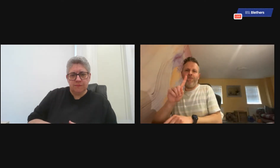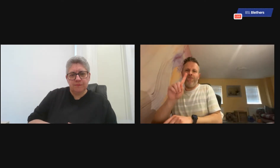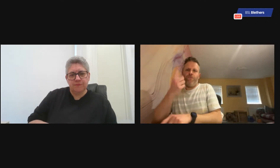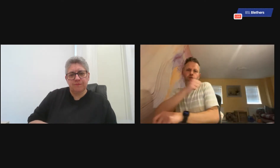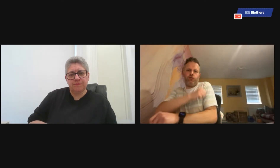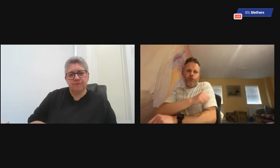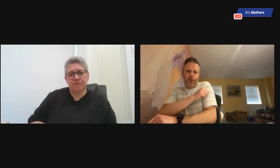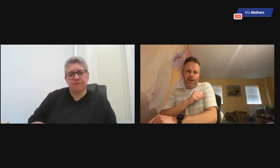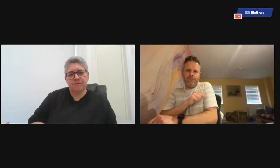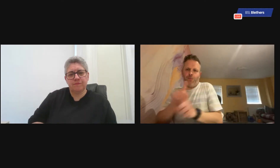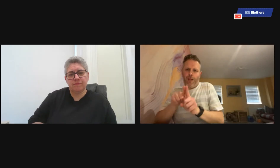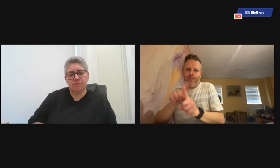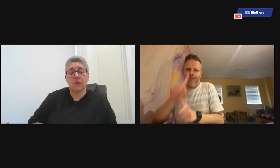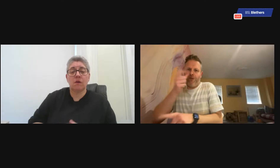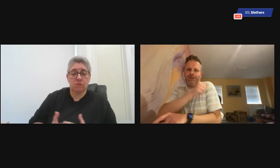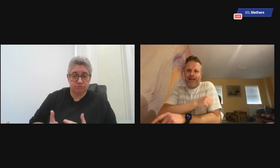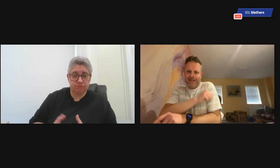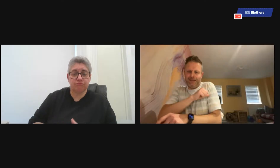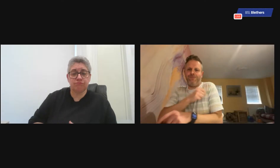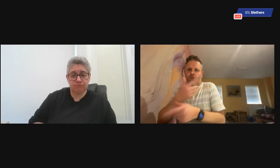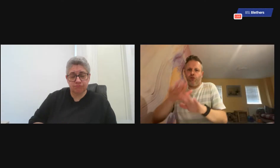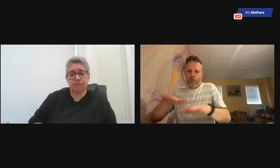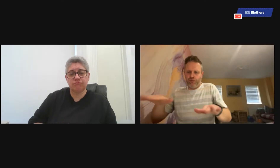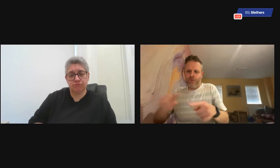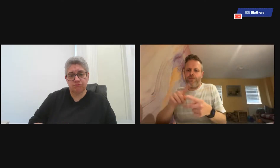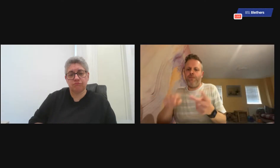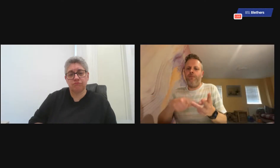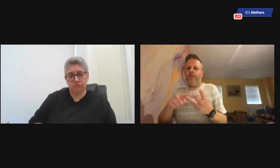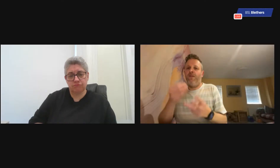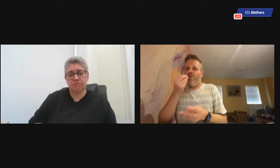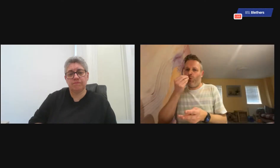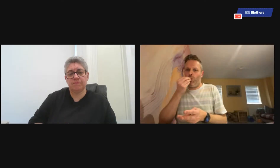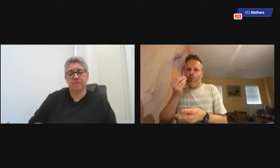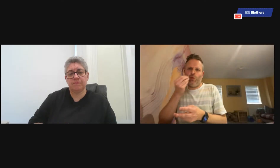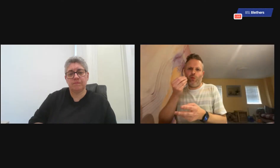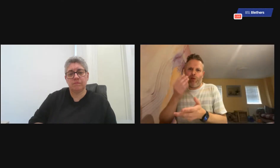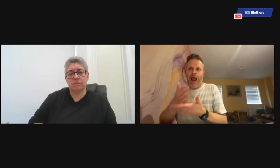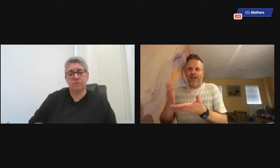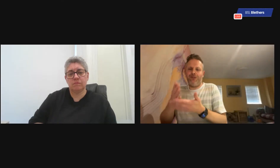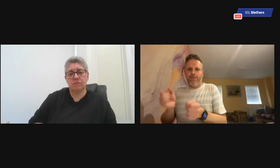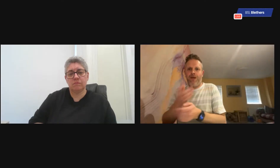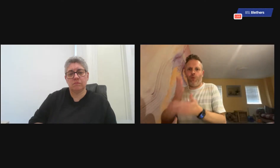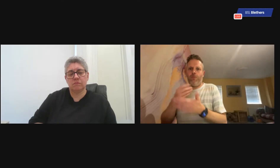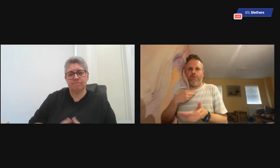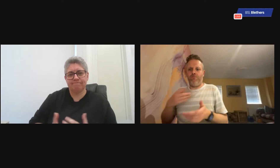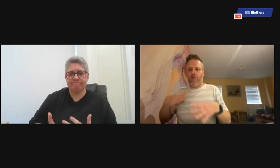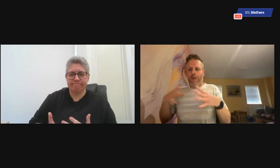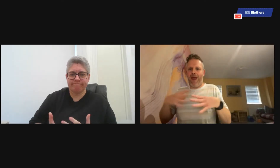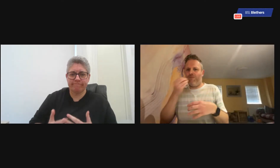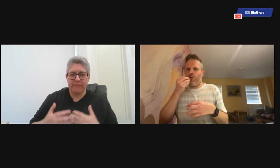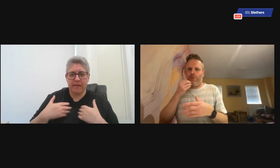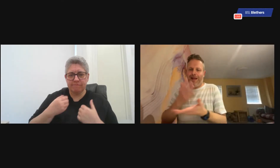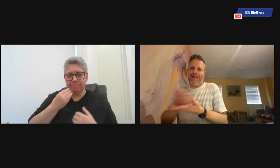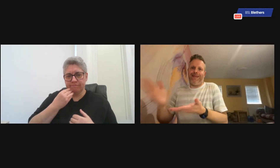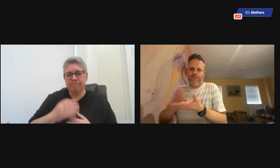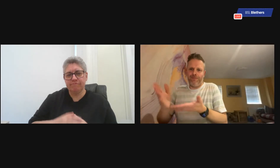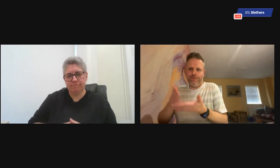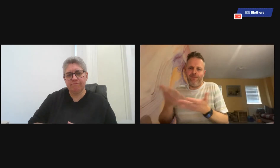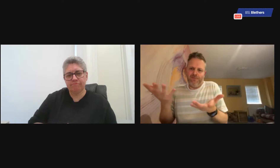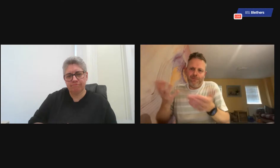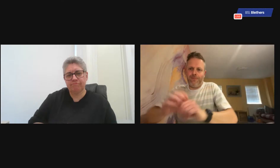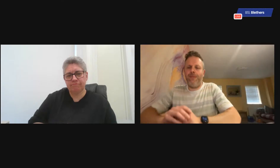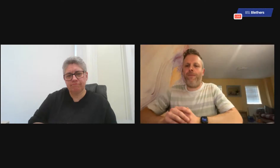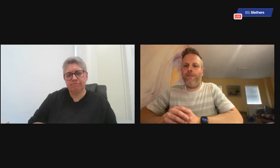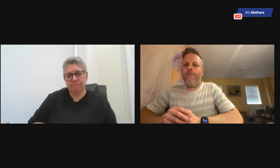to going through the application process. I think first aid as well is also really important. Food